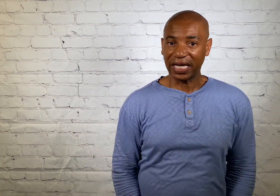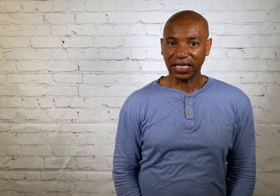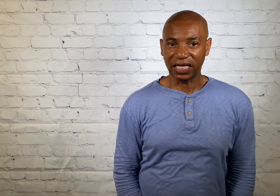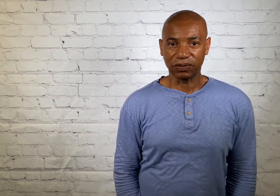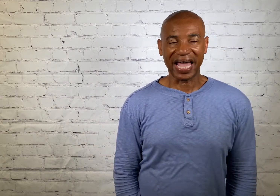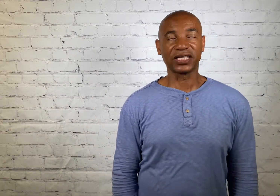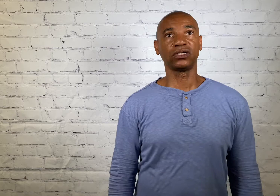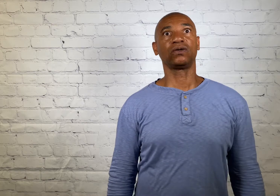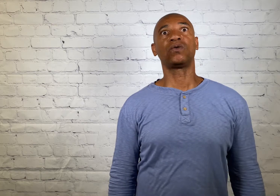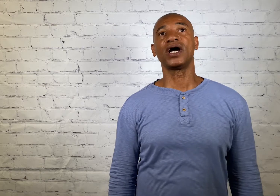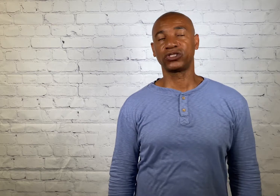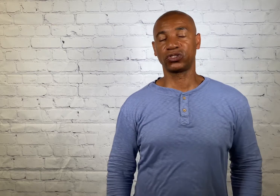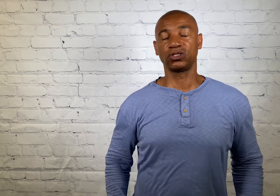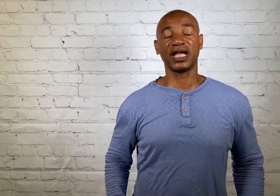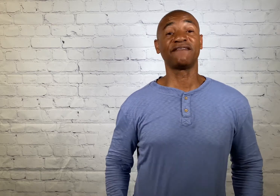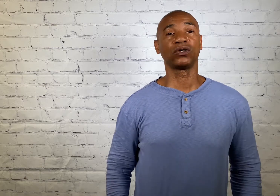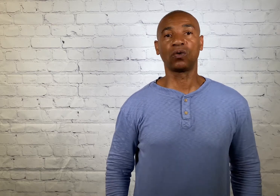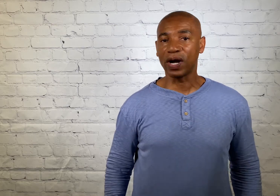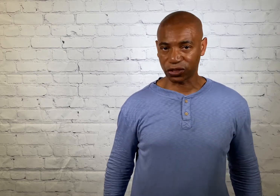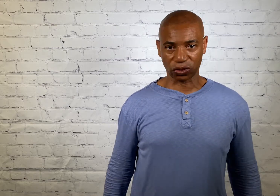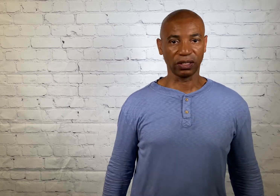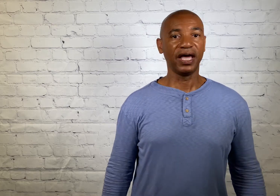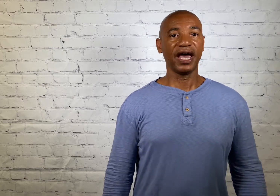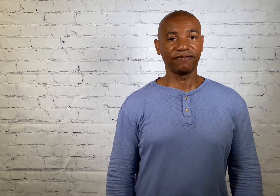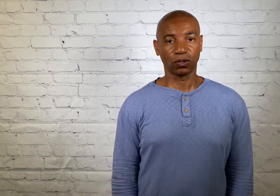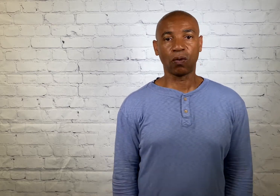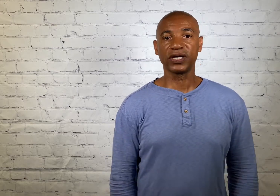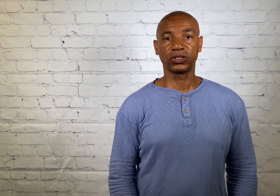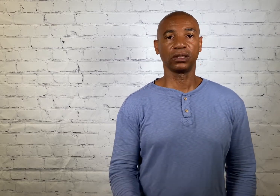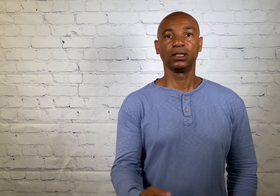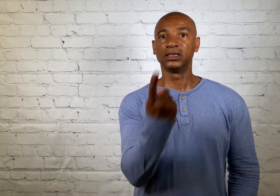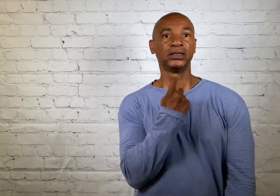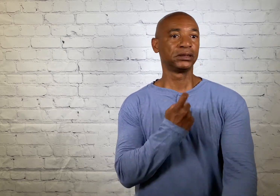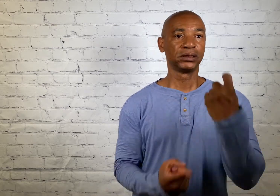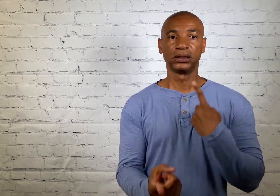keeps asking you question after question after question.